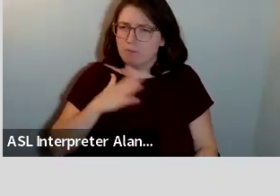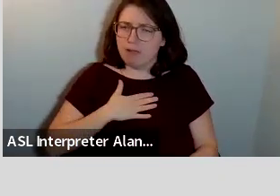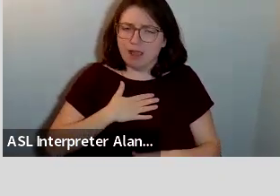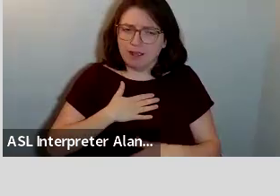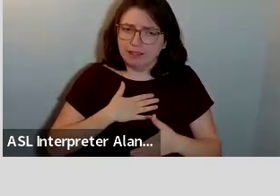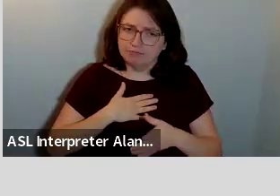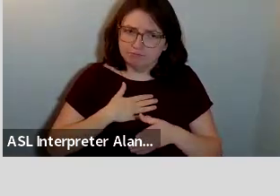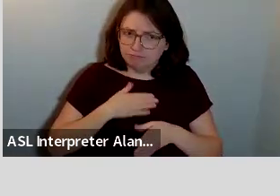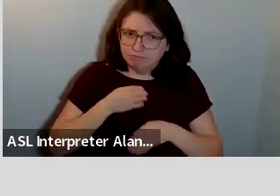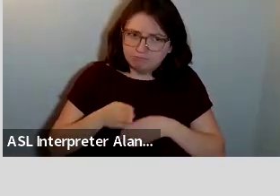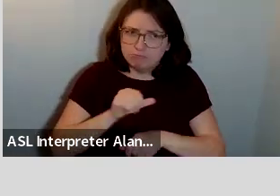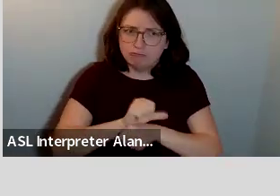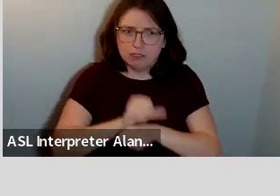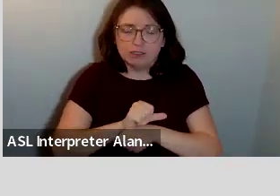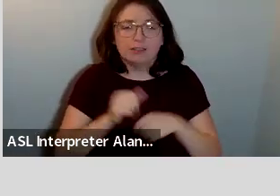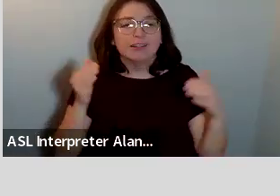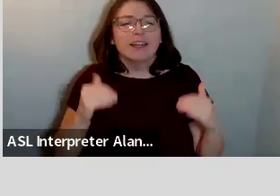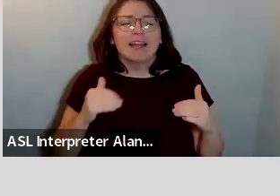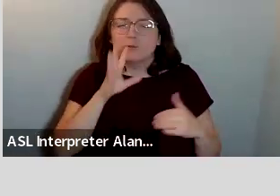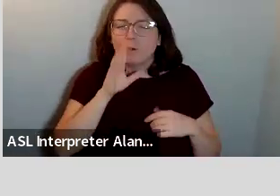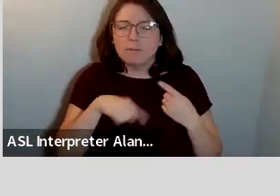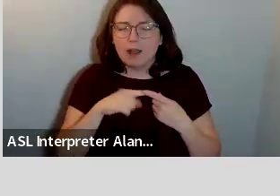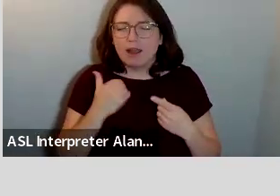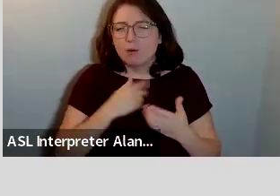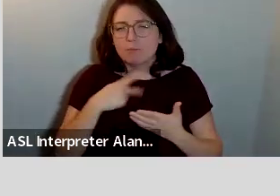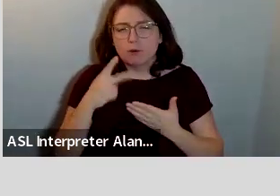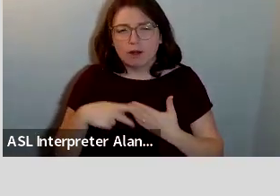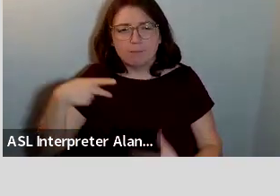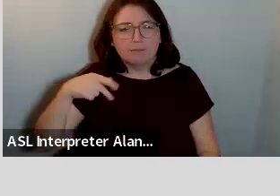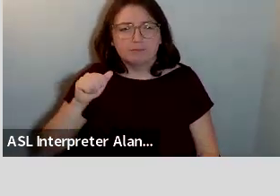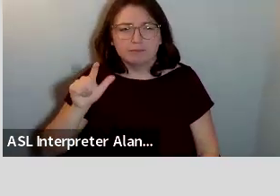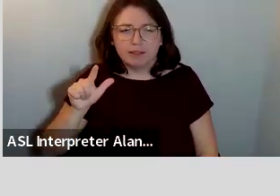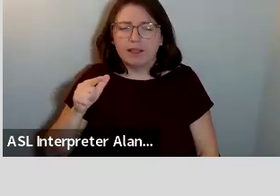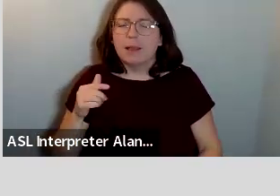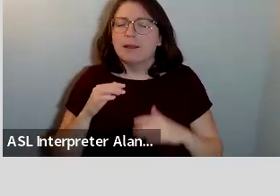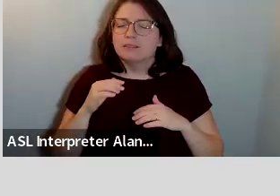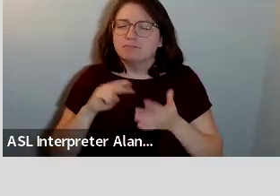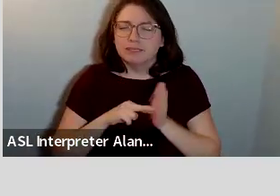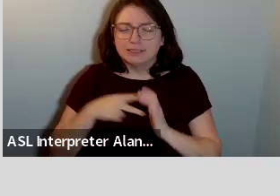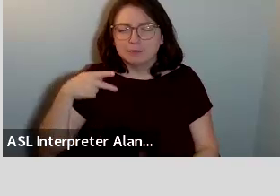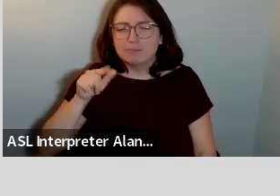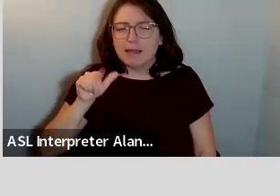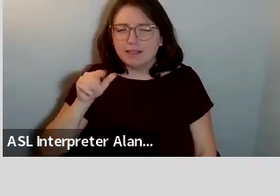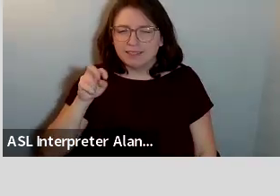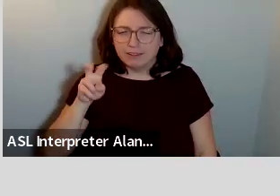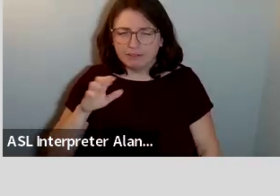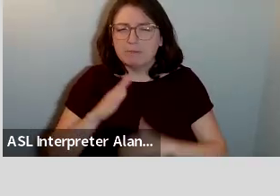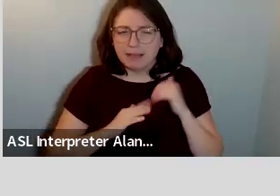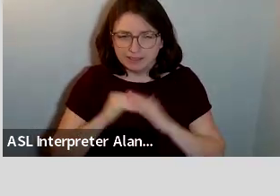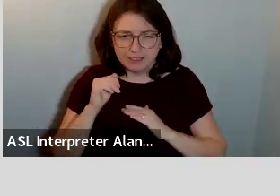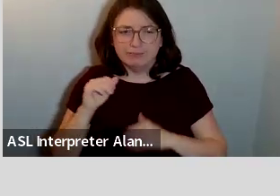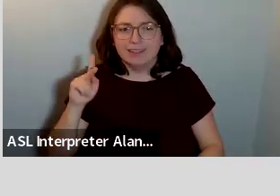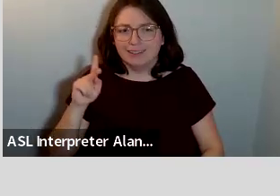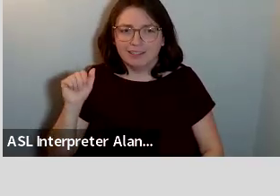called Pal-KAP, which is an abbreviation for palliative ketamine-assisted psychotherapy. I'll share some patient stories,